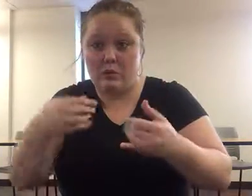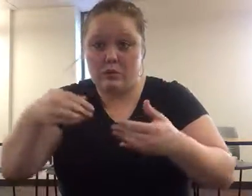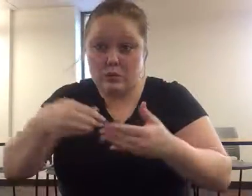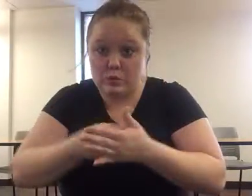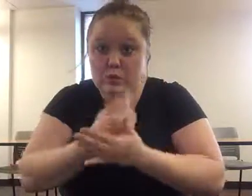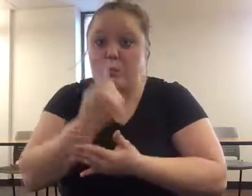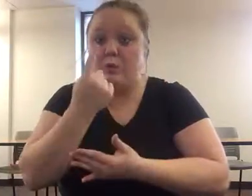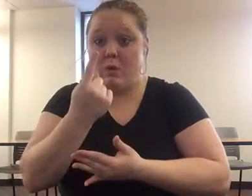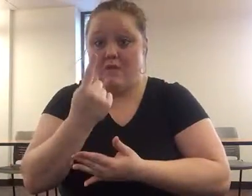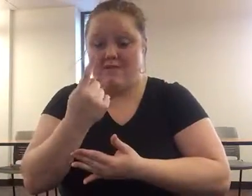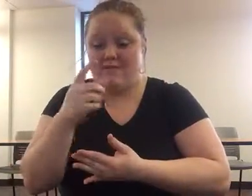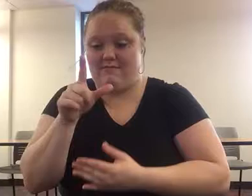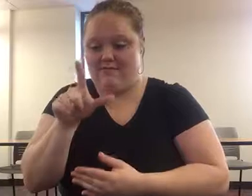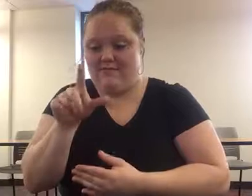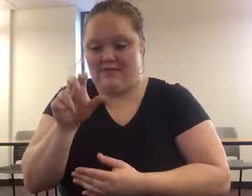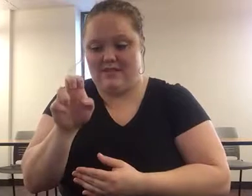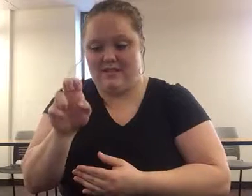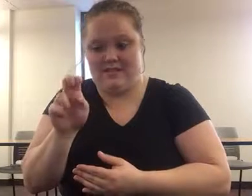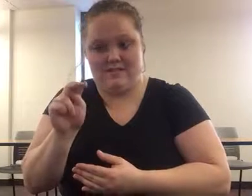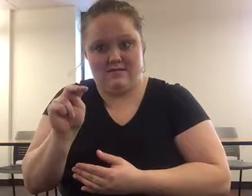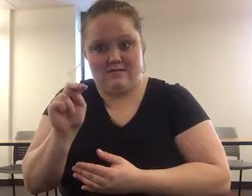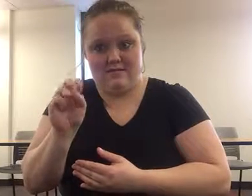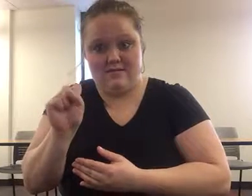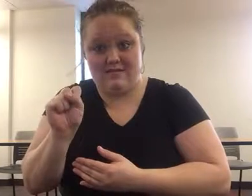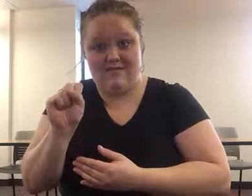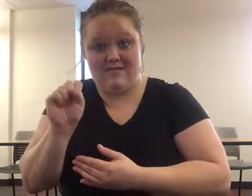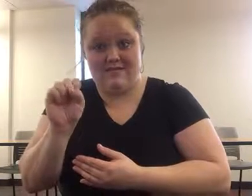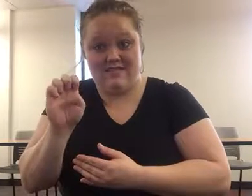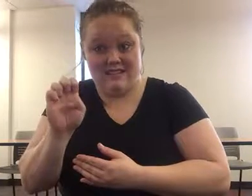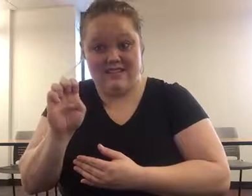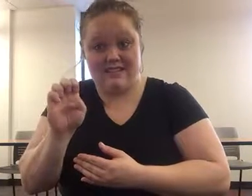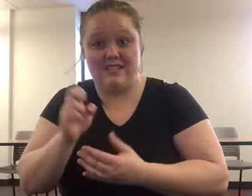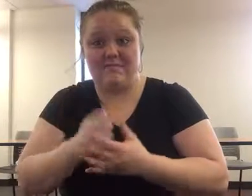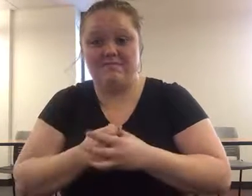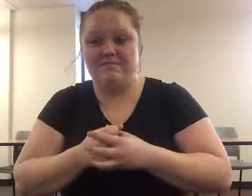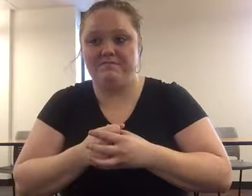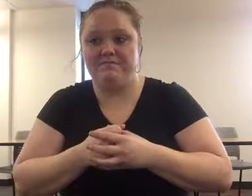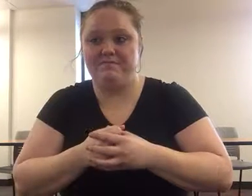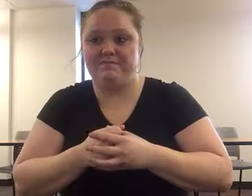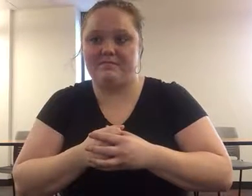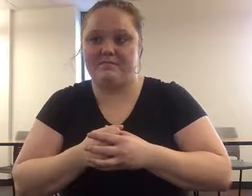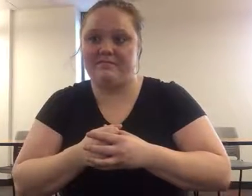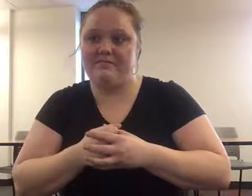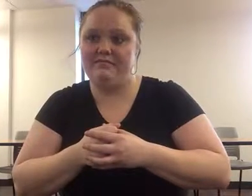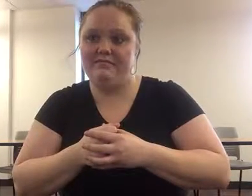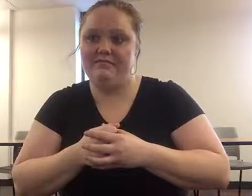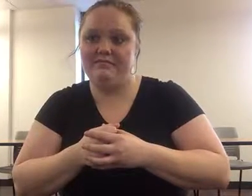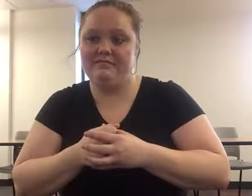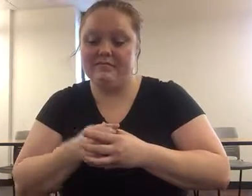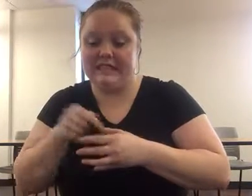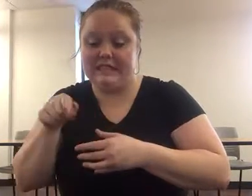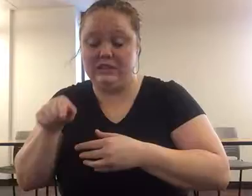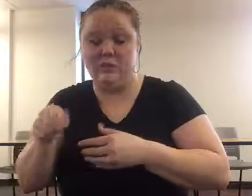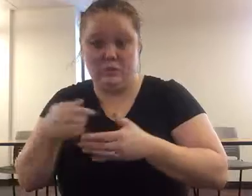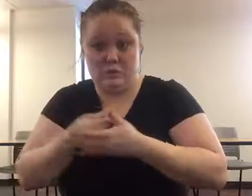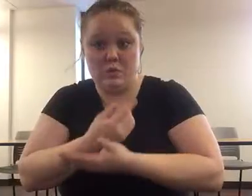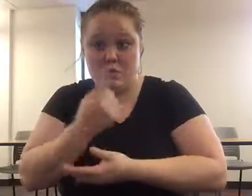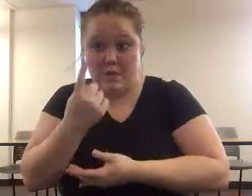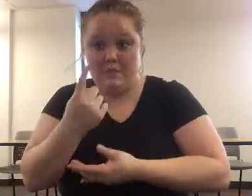incision. So the really neat thing about these implants is that they are flexible,